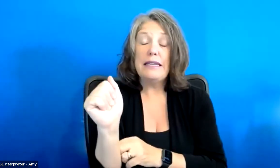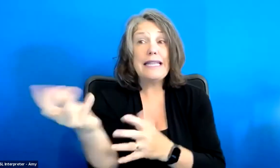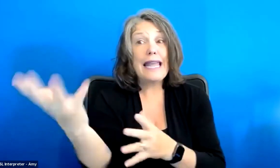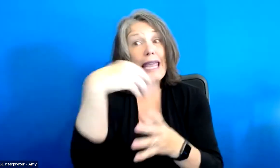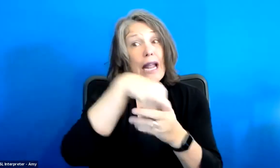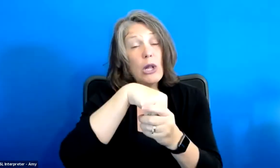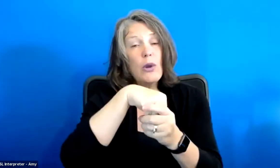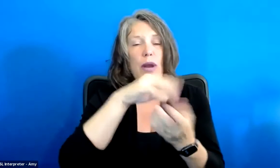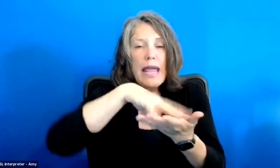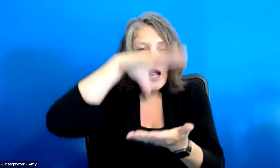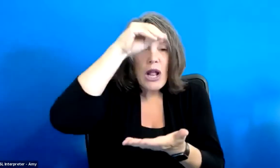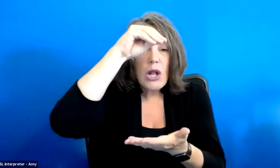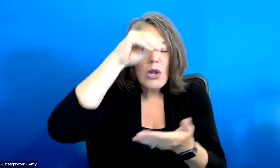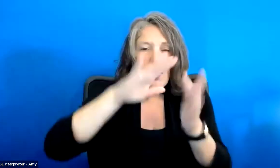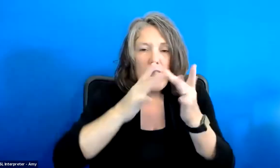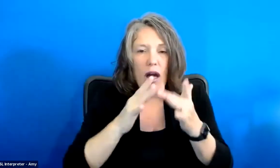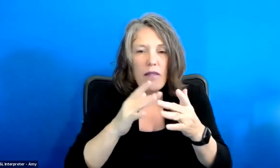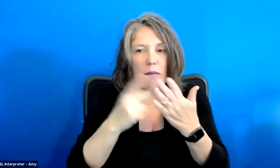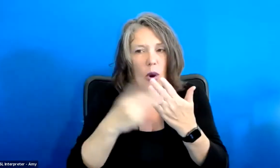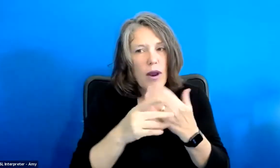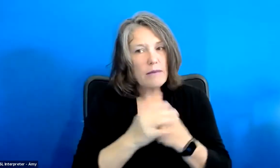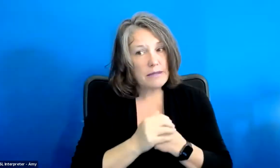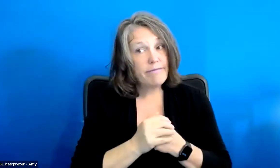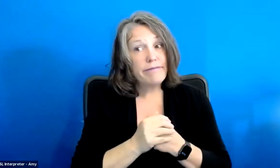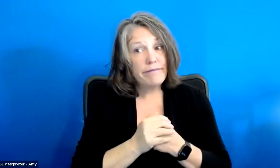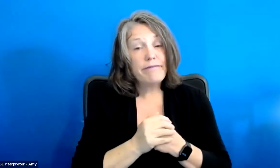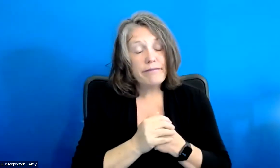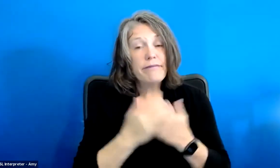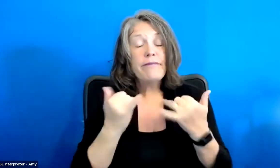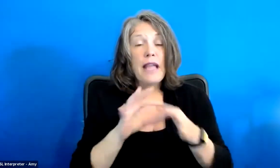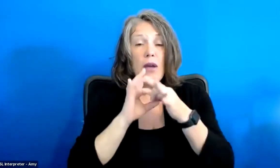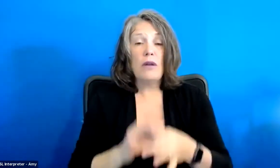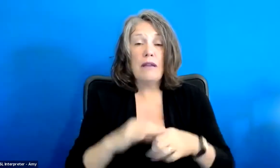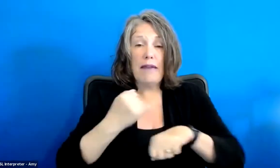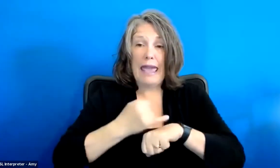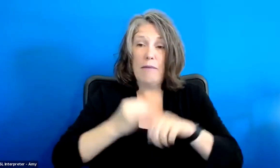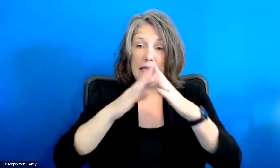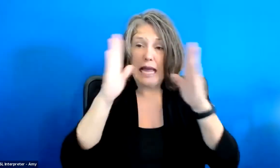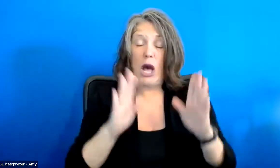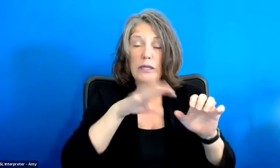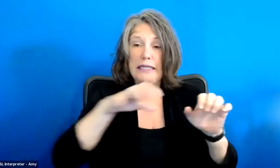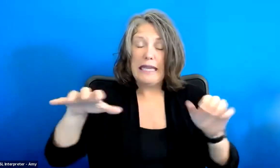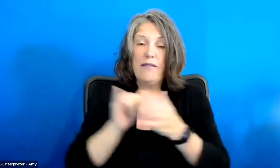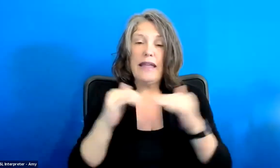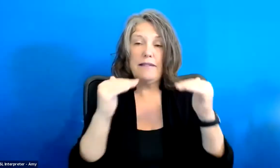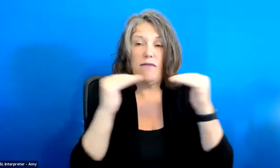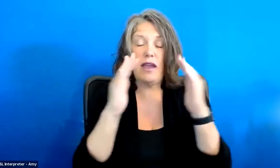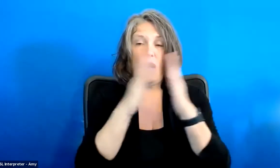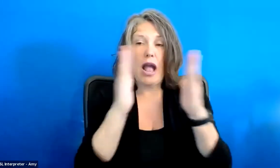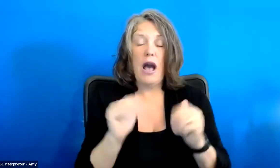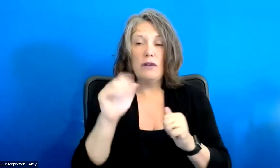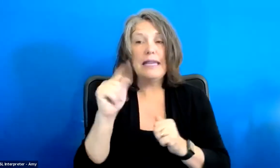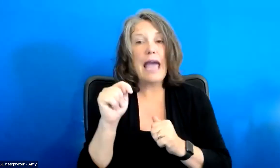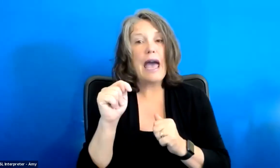including learning online programs. Regarding campus housing, that's the Fair Housing Act comes